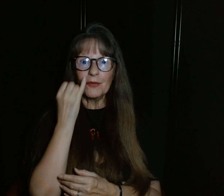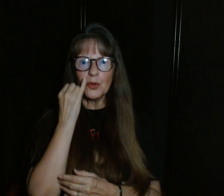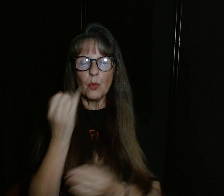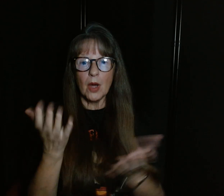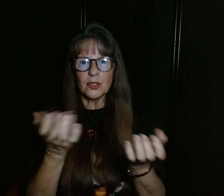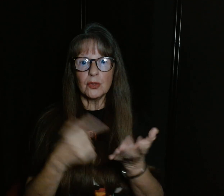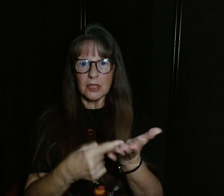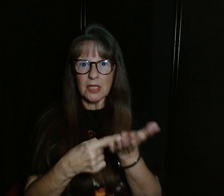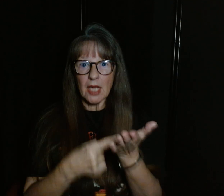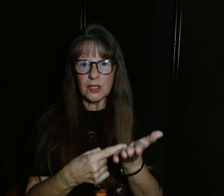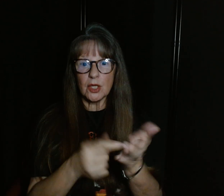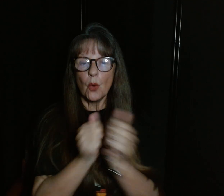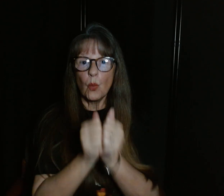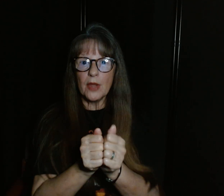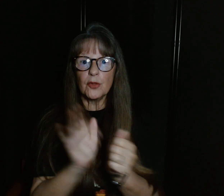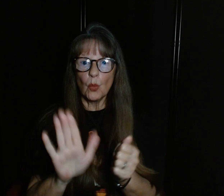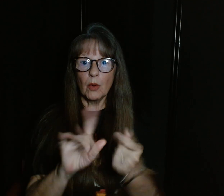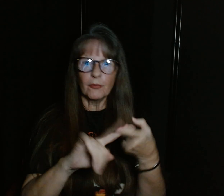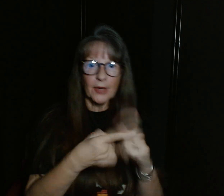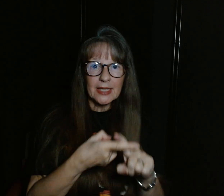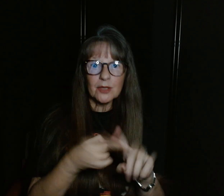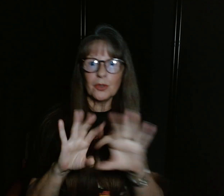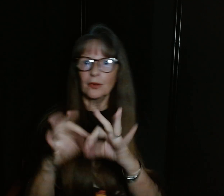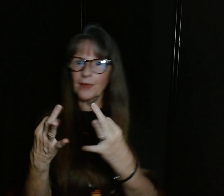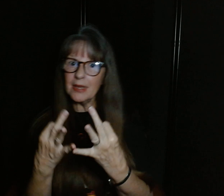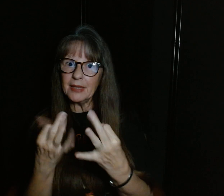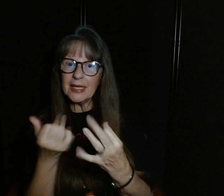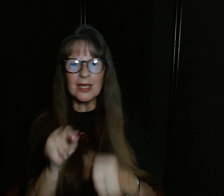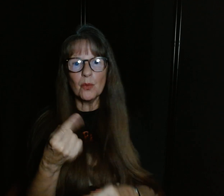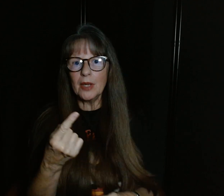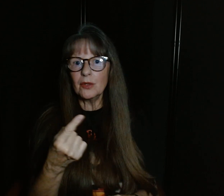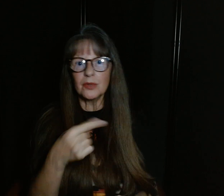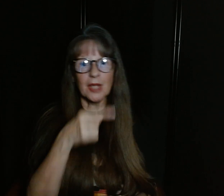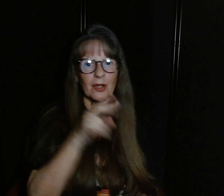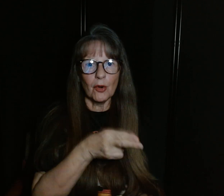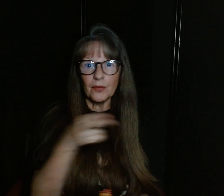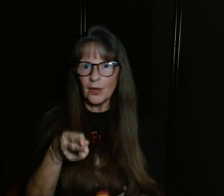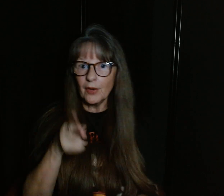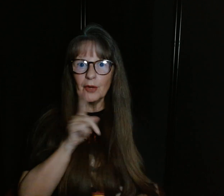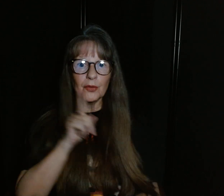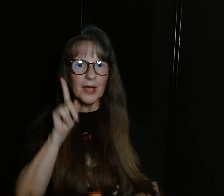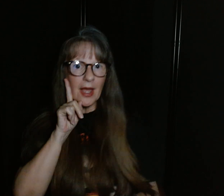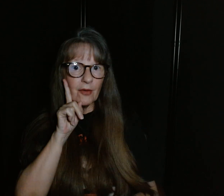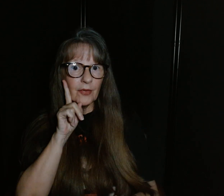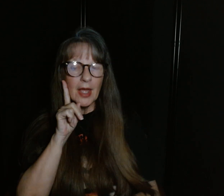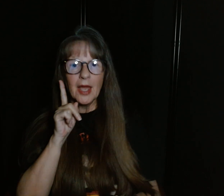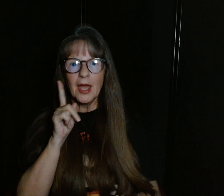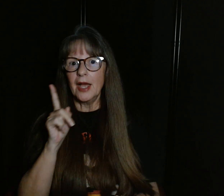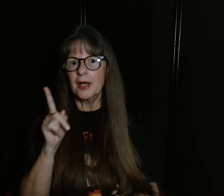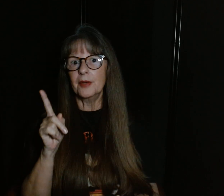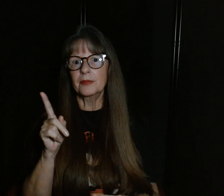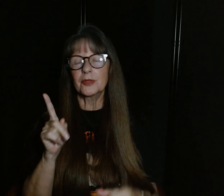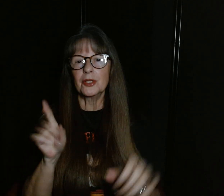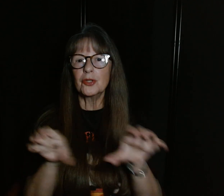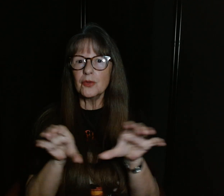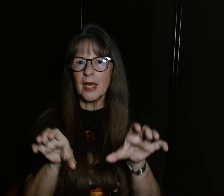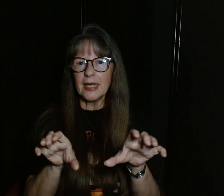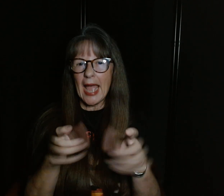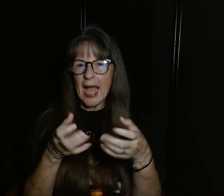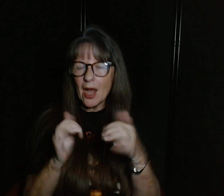you want to discuss with your friends, with your family, anyone who's like hard of hearing or deaf, to do that and how